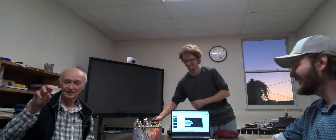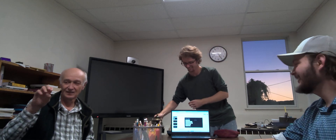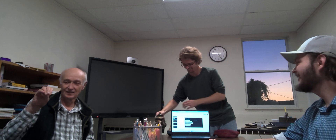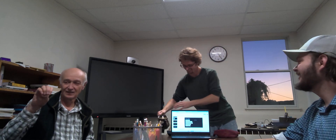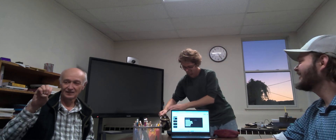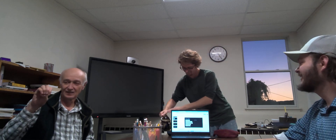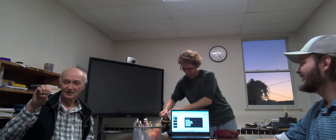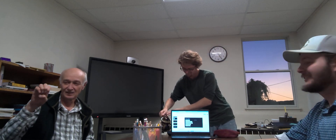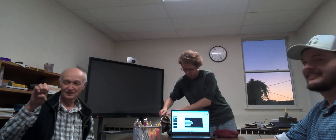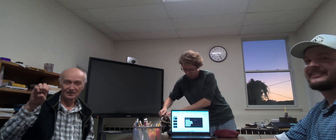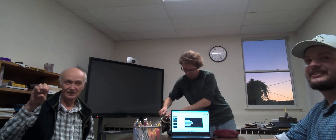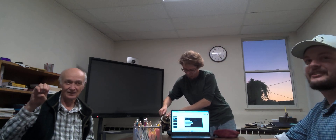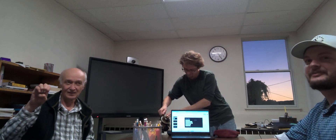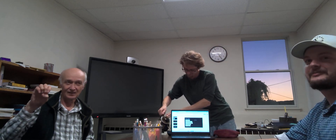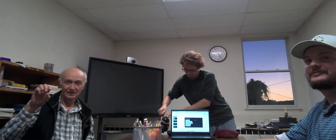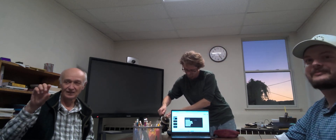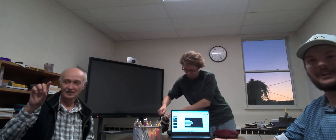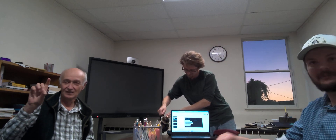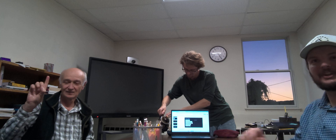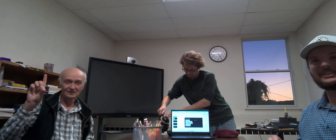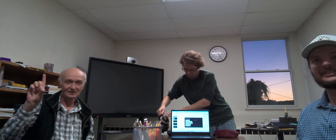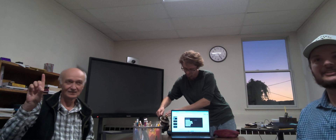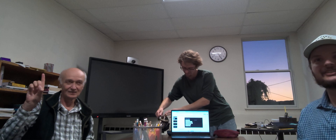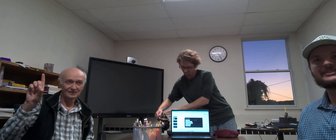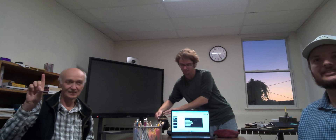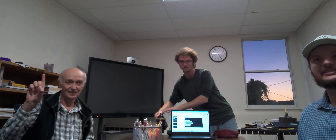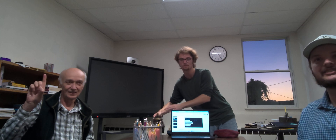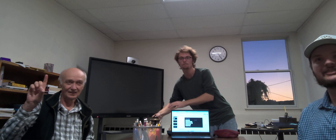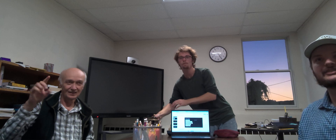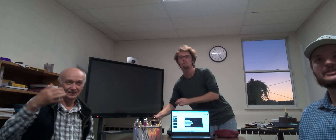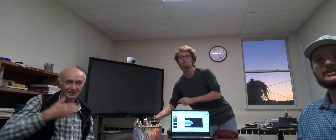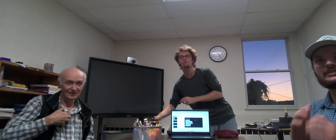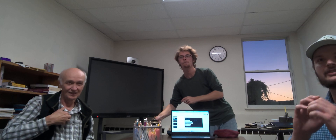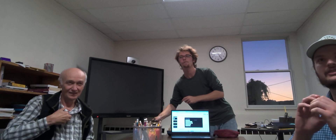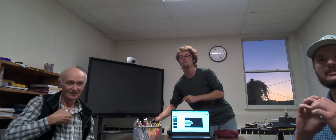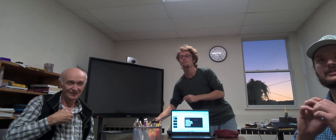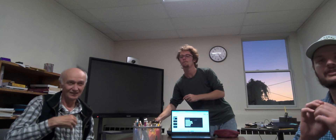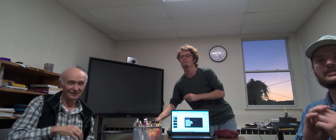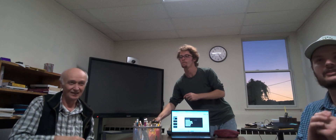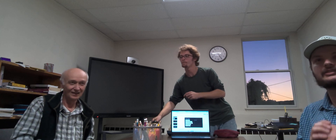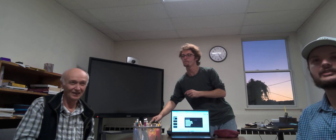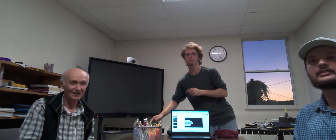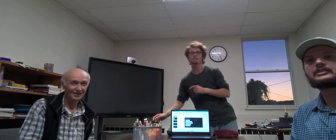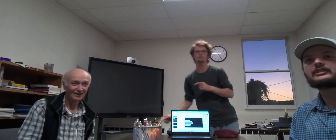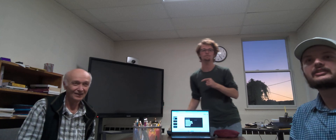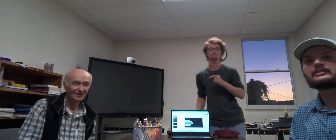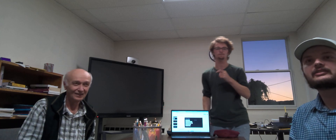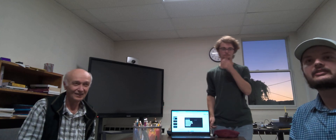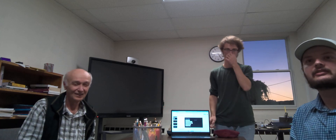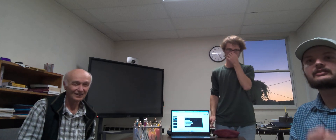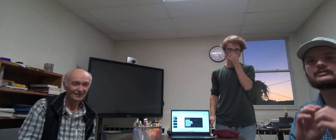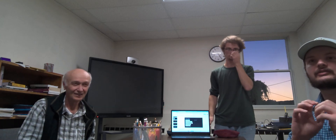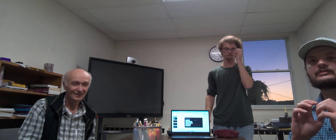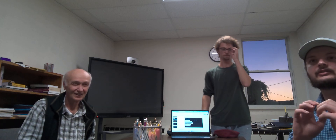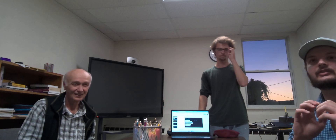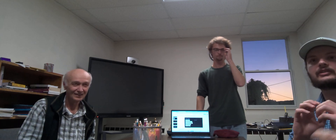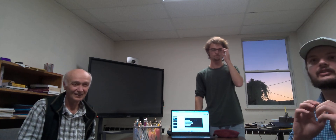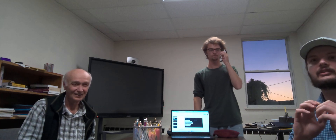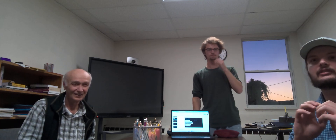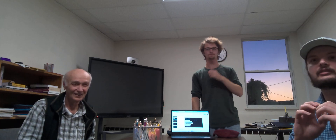All right. Ready? I'm ready. All right. Okay. You're scared. How are